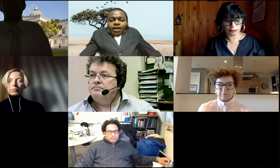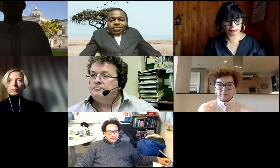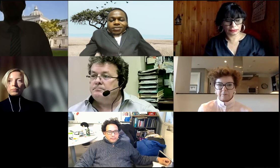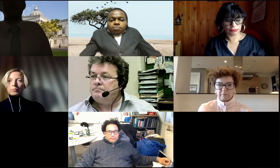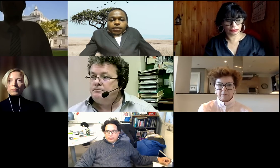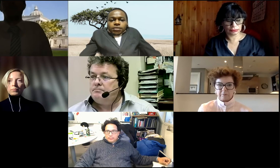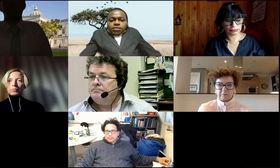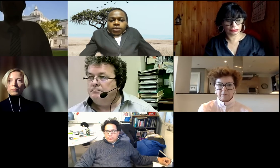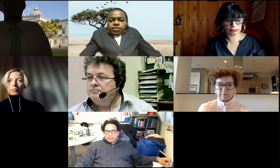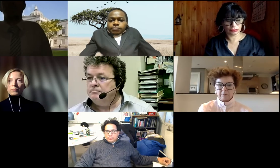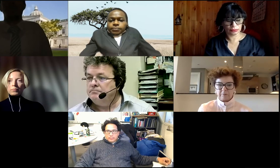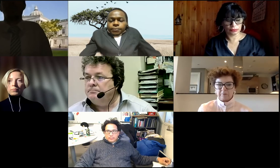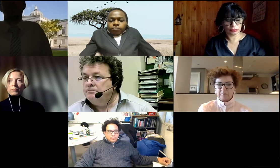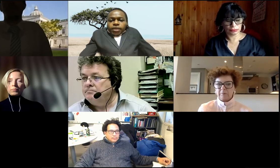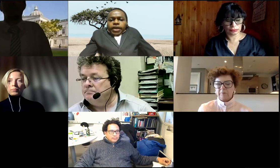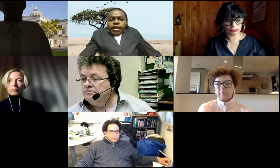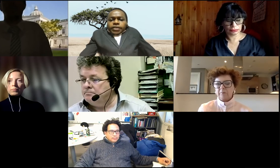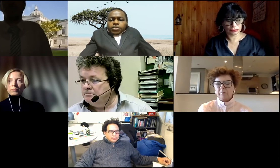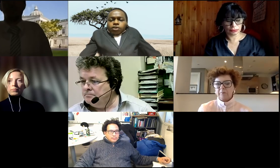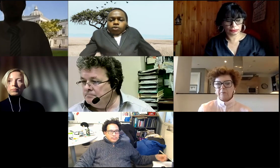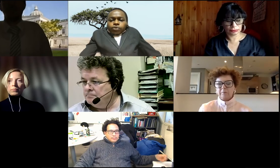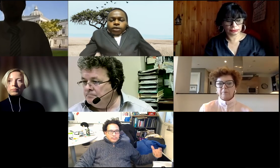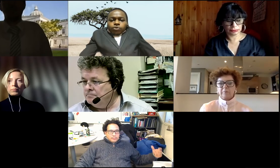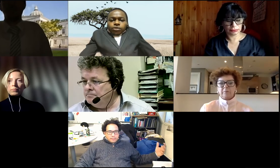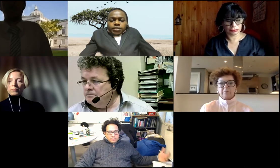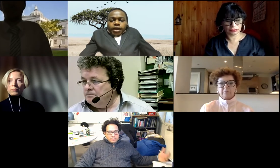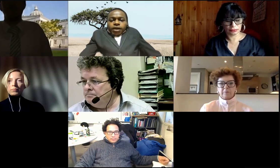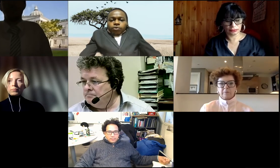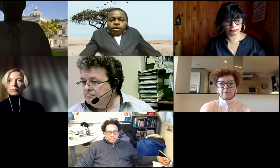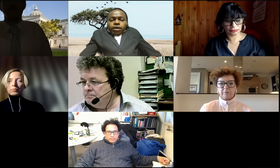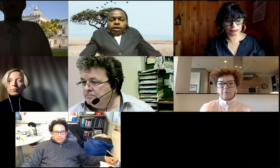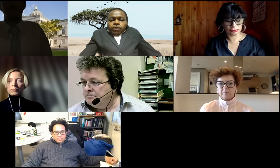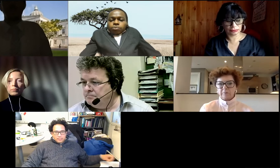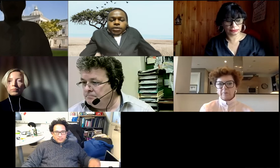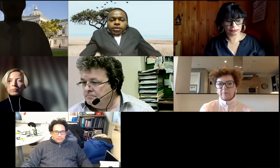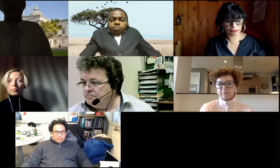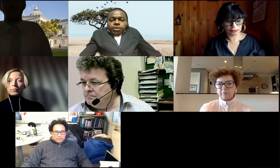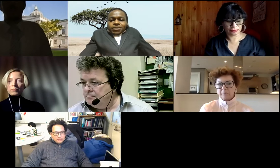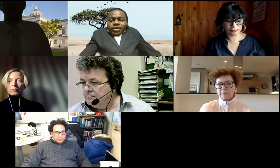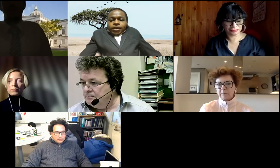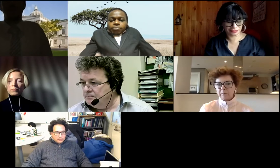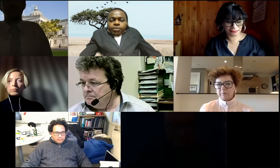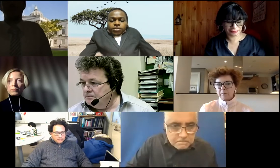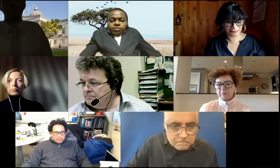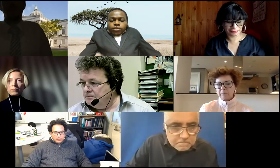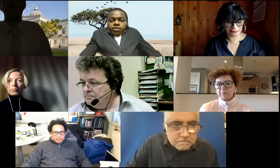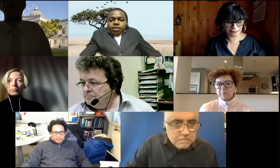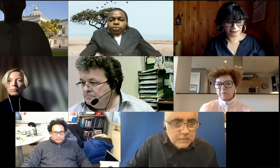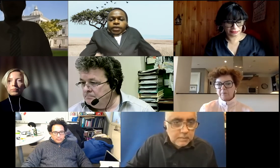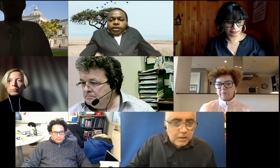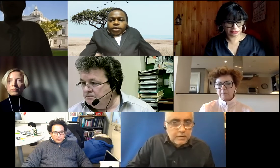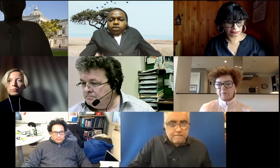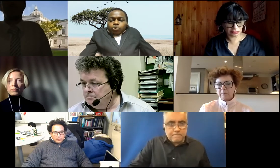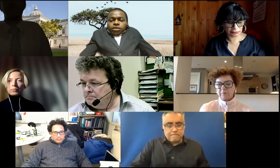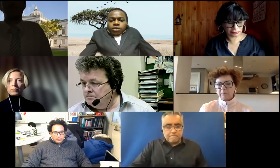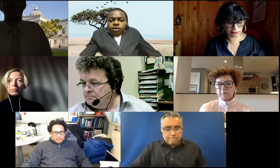in the accessibility space. And I think all of you have noticed how, big tech companies, for example,